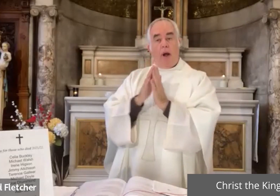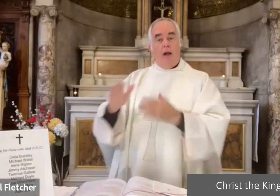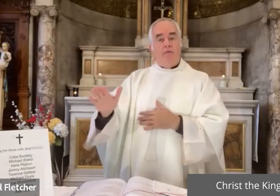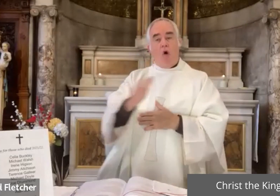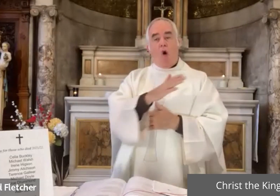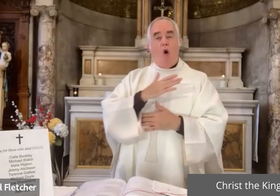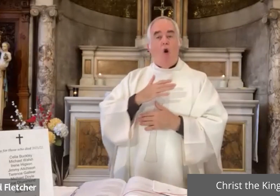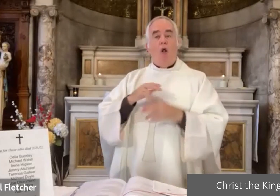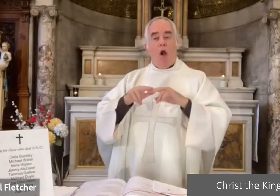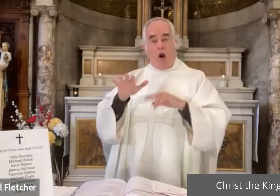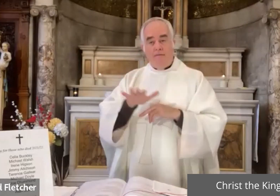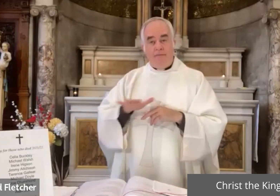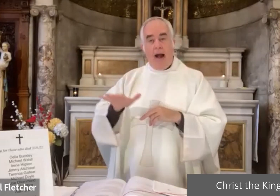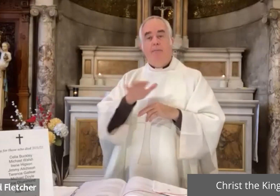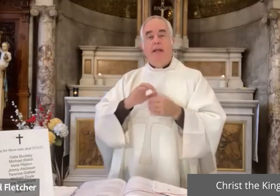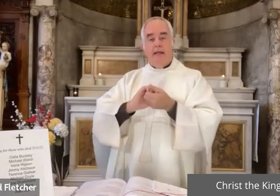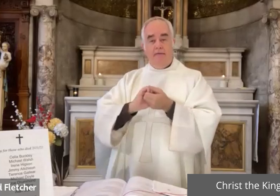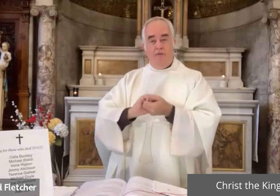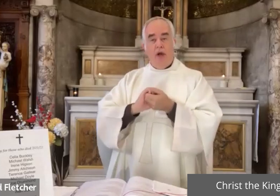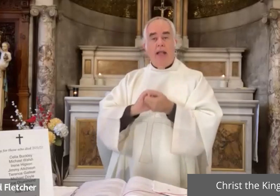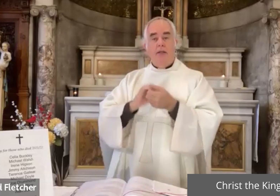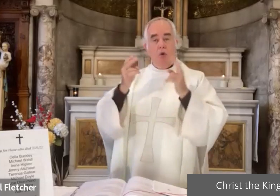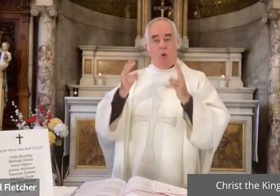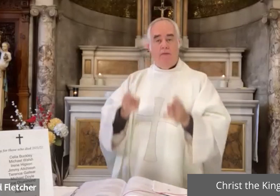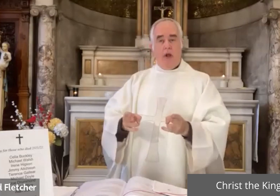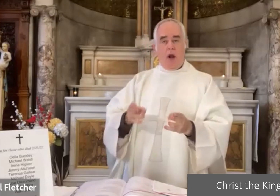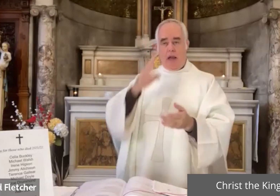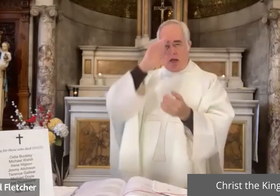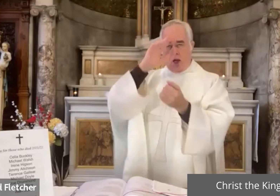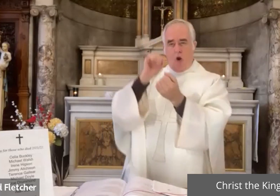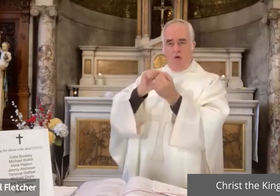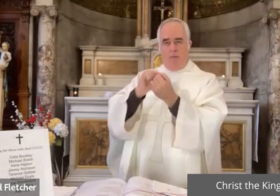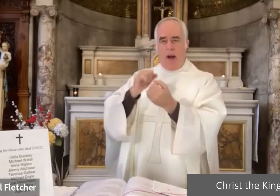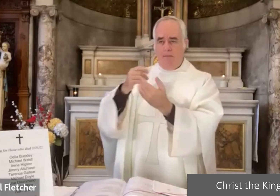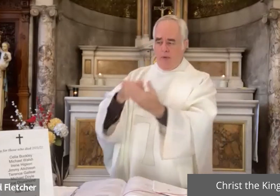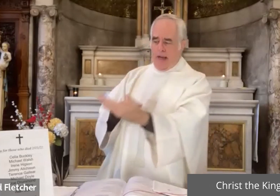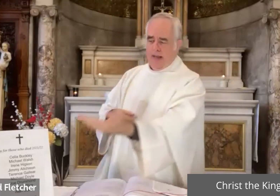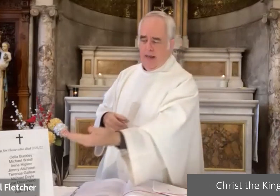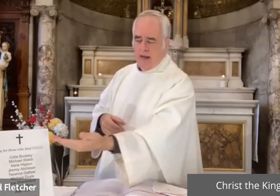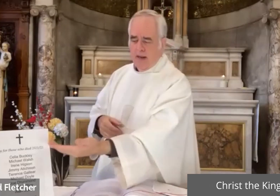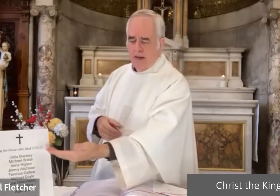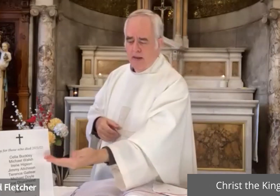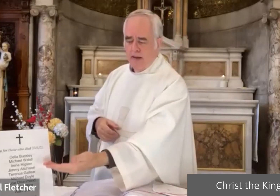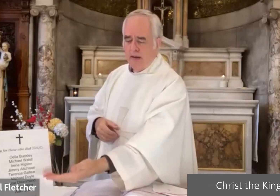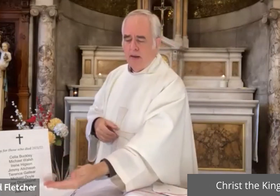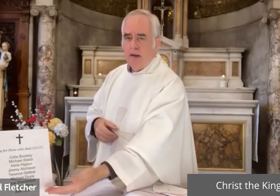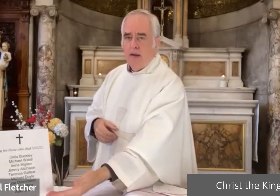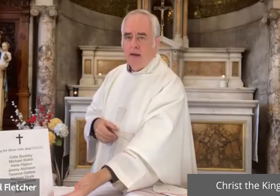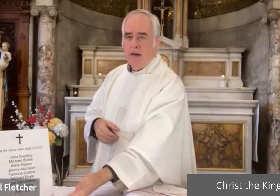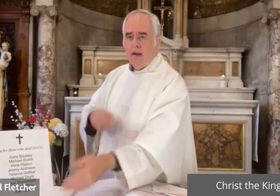We pray for all our families and friends who have died, remembering